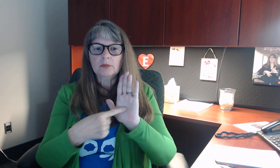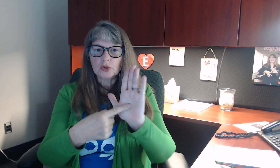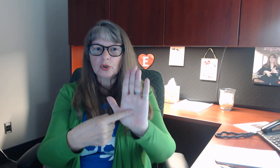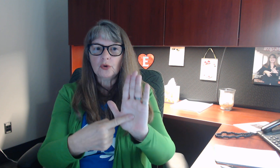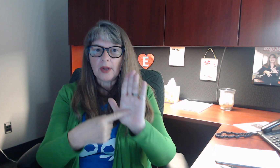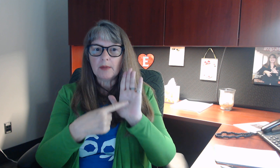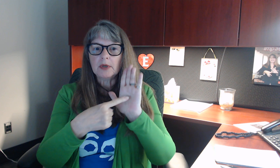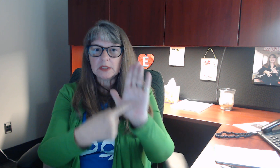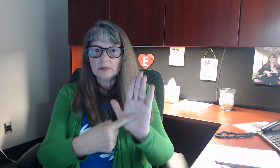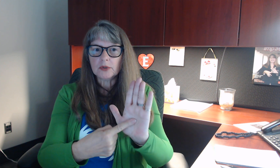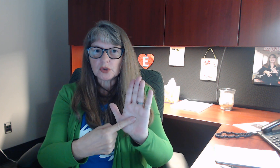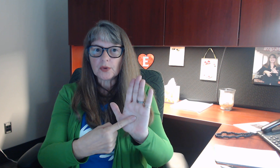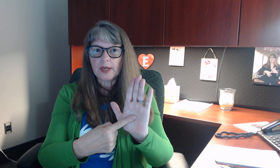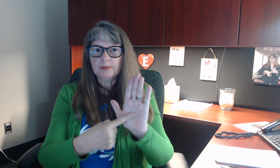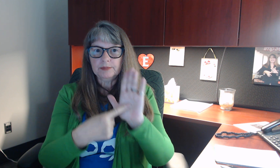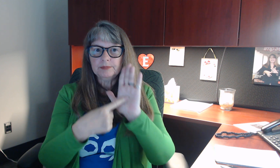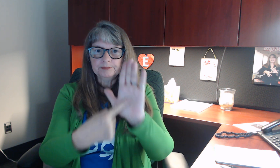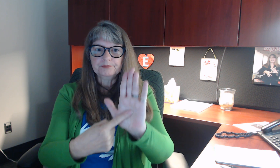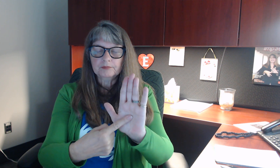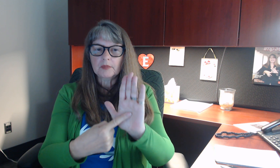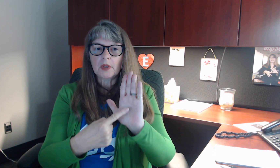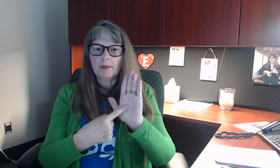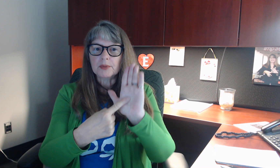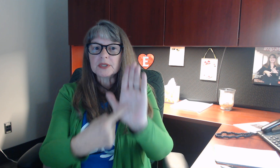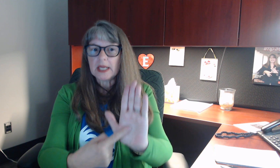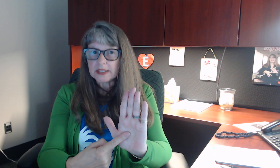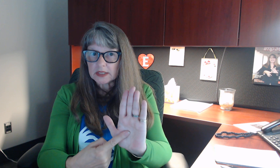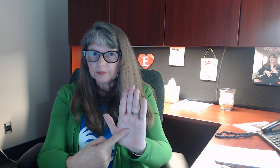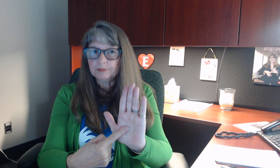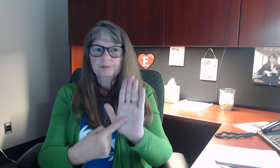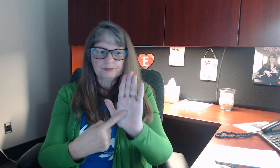show you how I'm going to demonstrate. Present